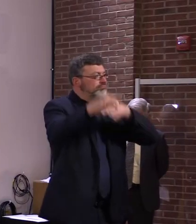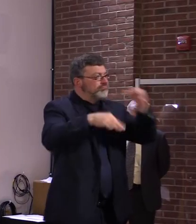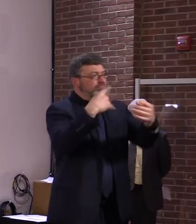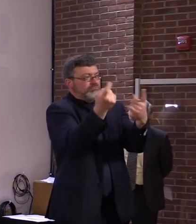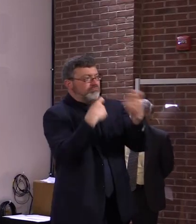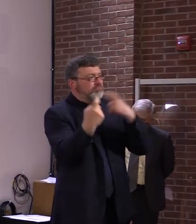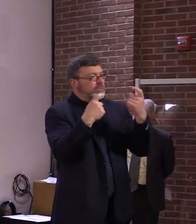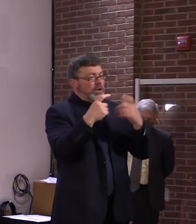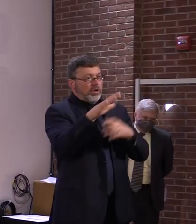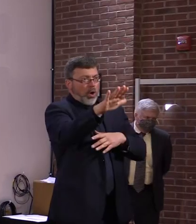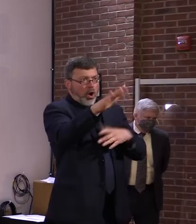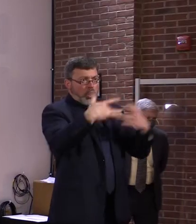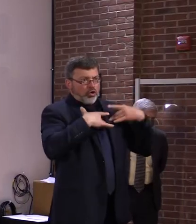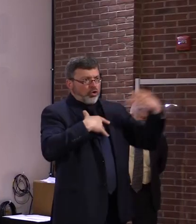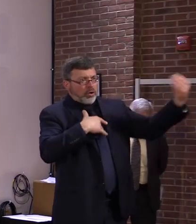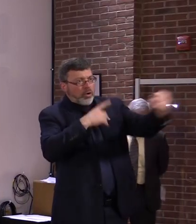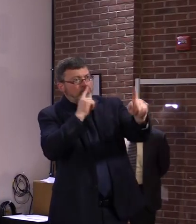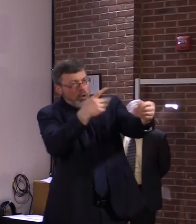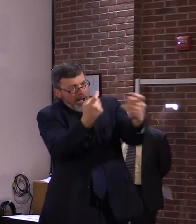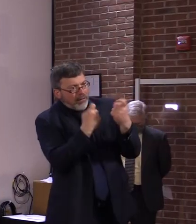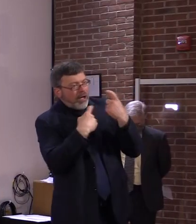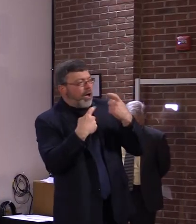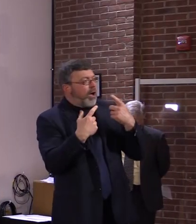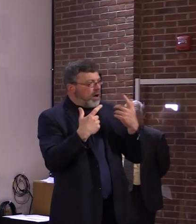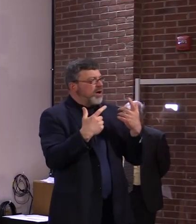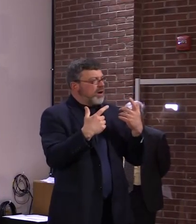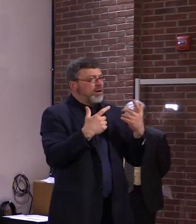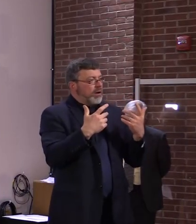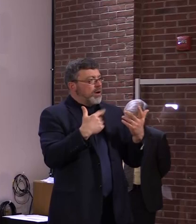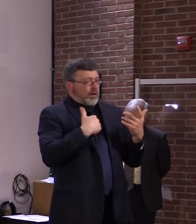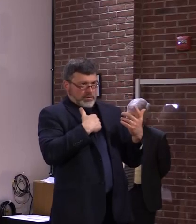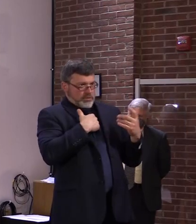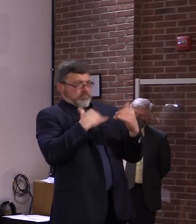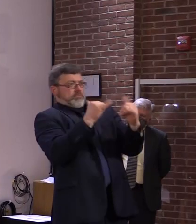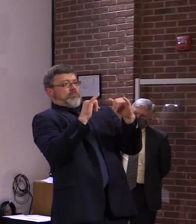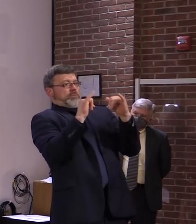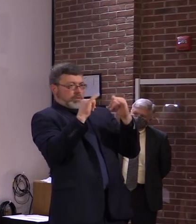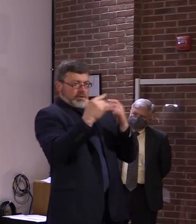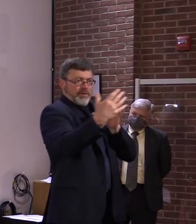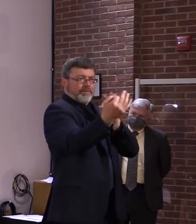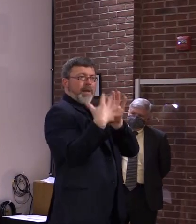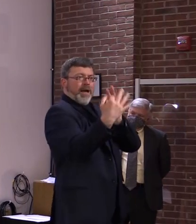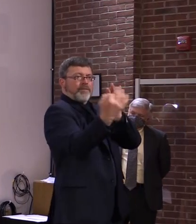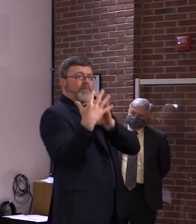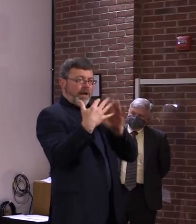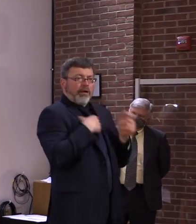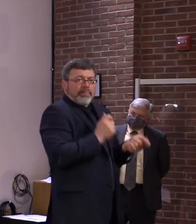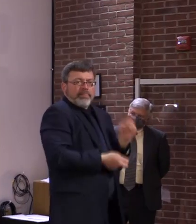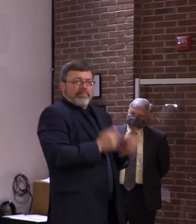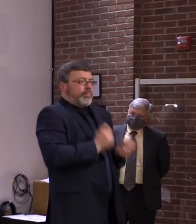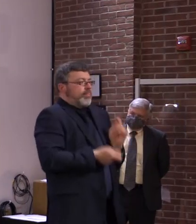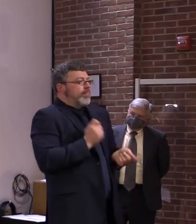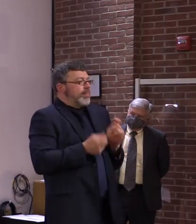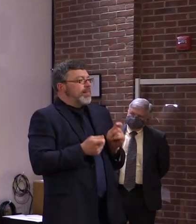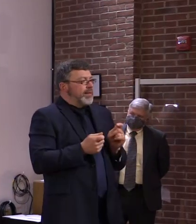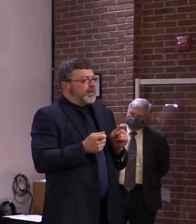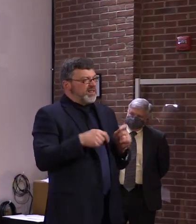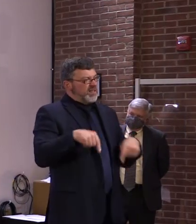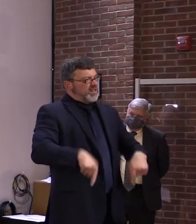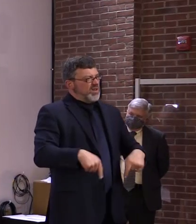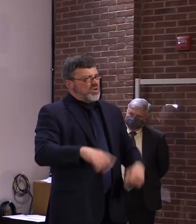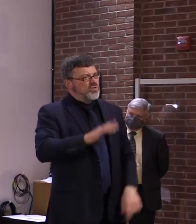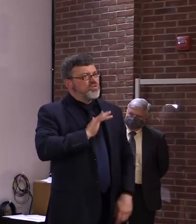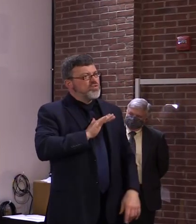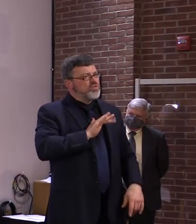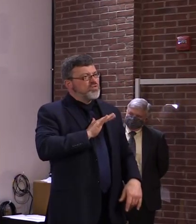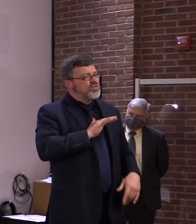their geographical areas, and try and answer their questions. And so I think it's opened up and it's been